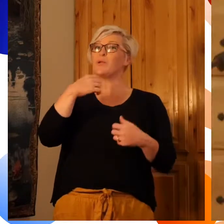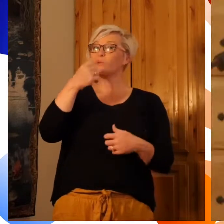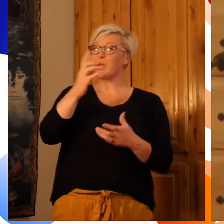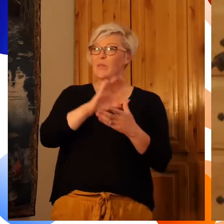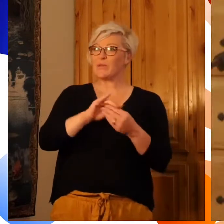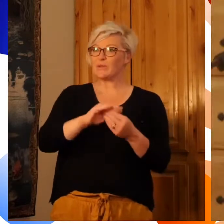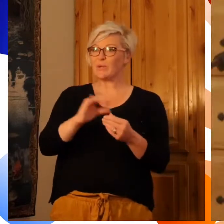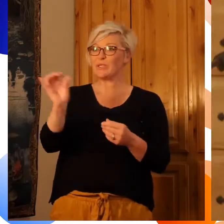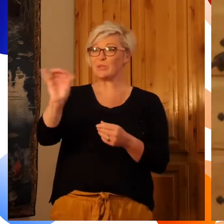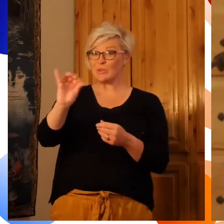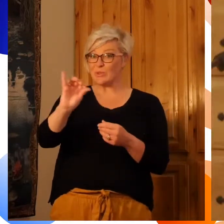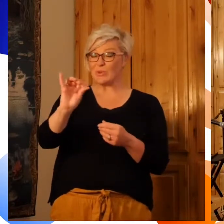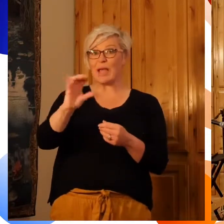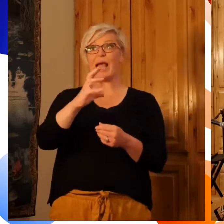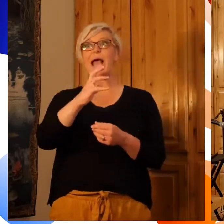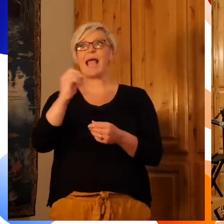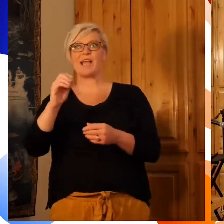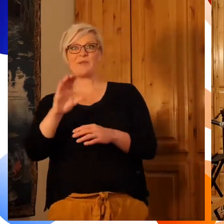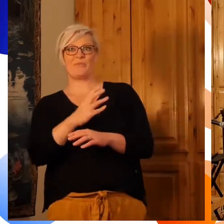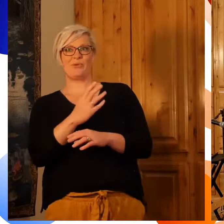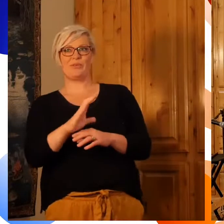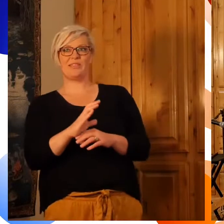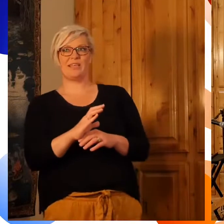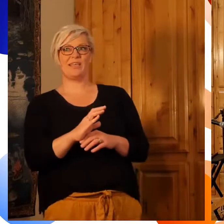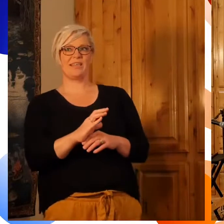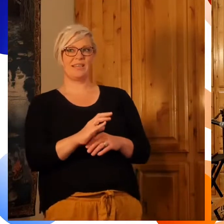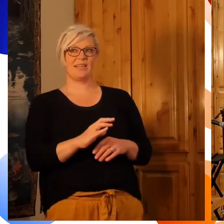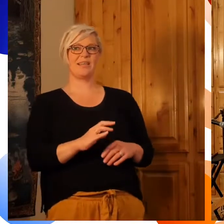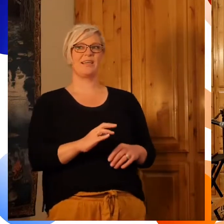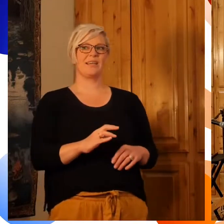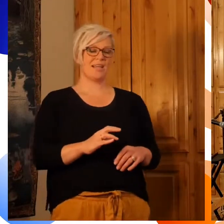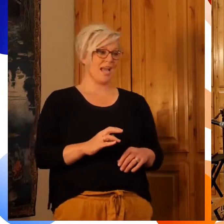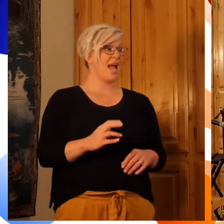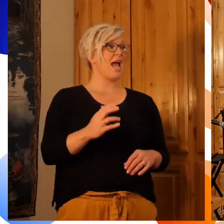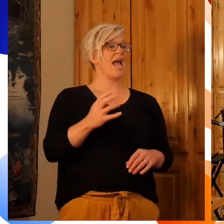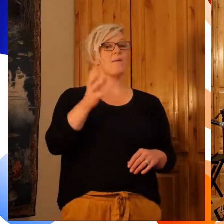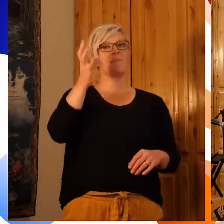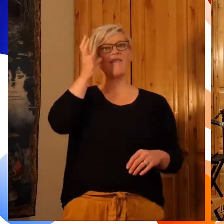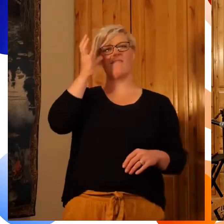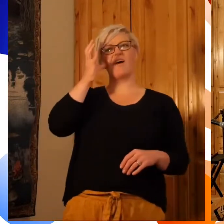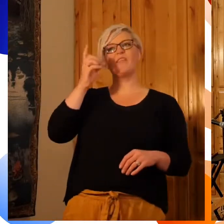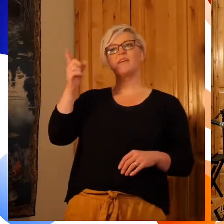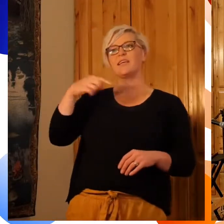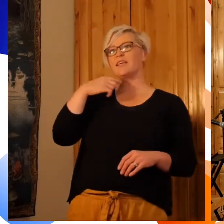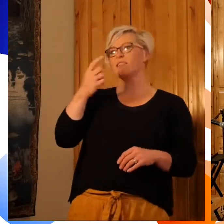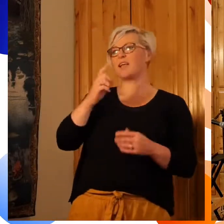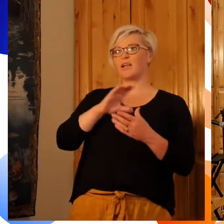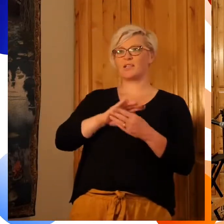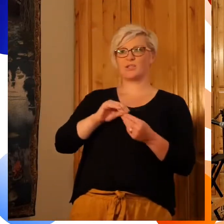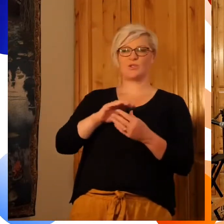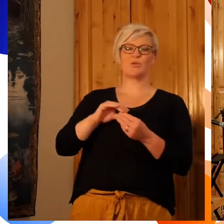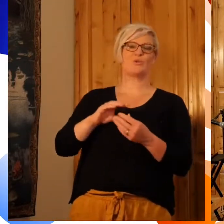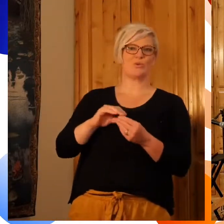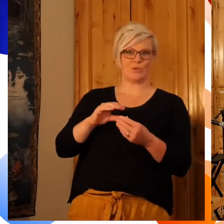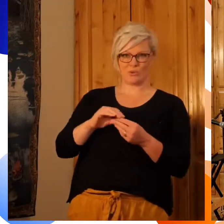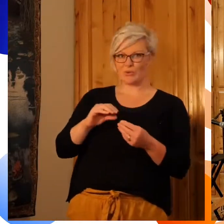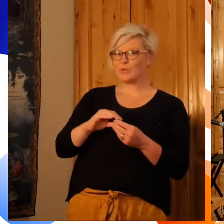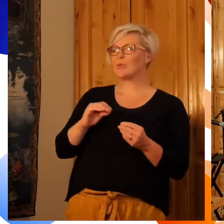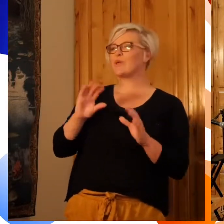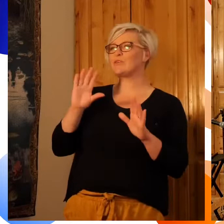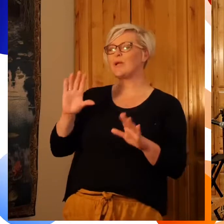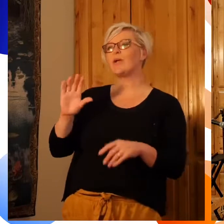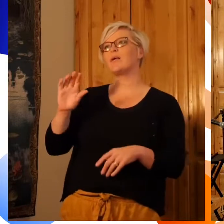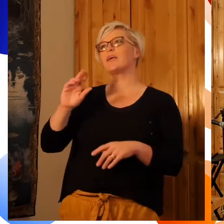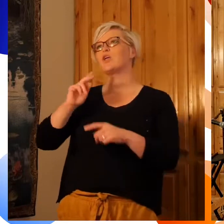running. Yes, and my father was also a great storyteller that told stories of landing a glider on D-Day